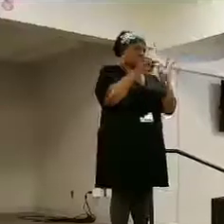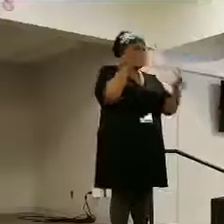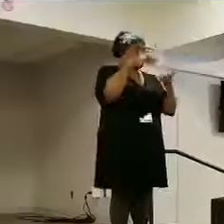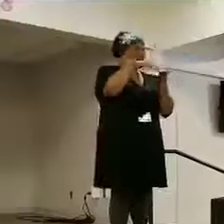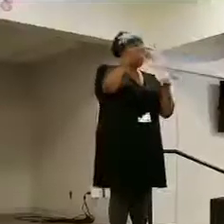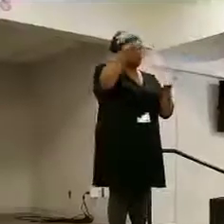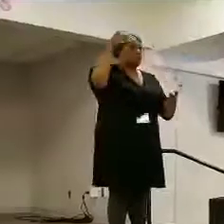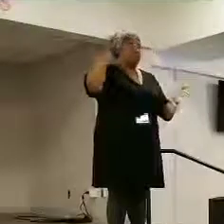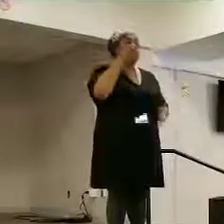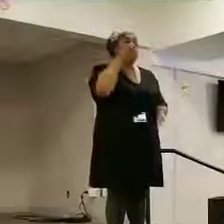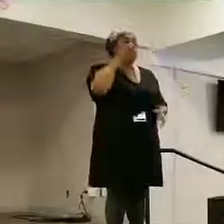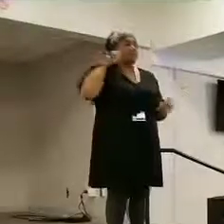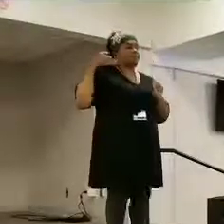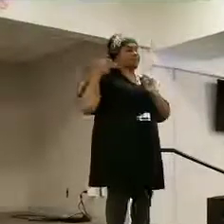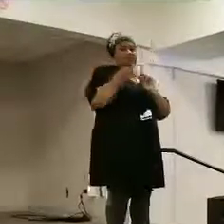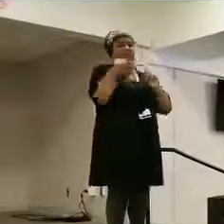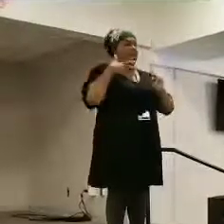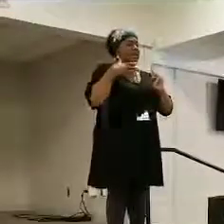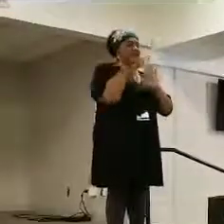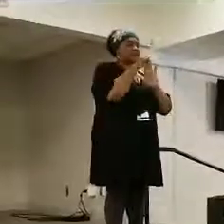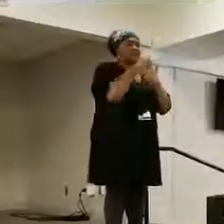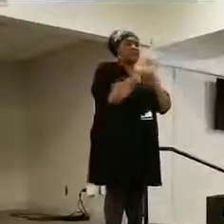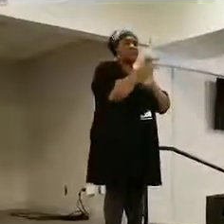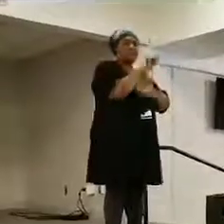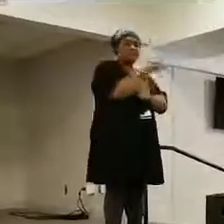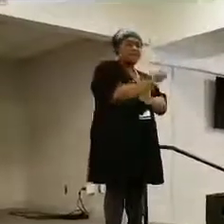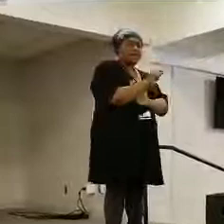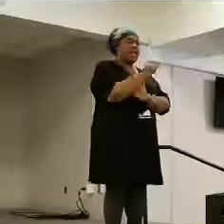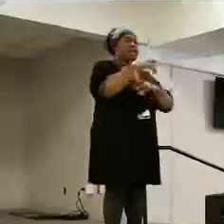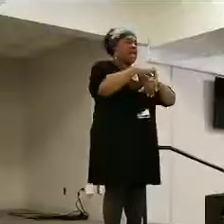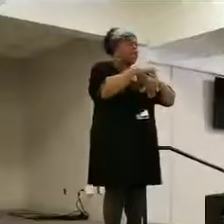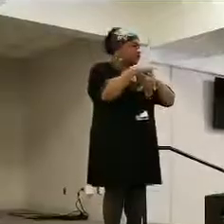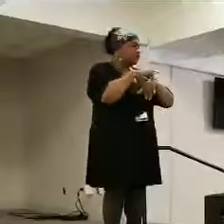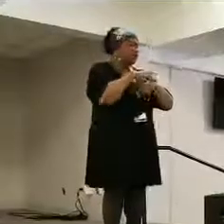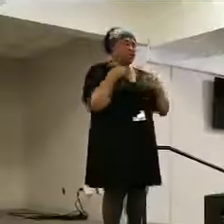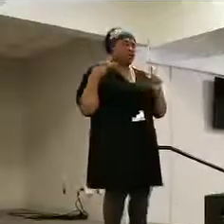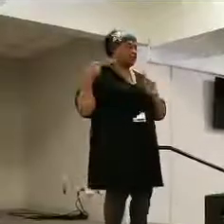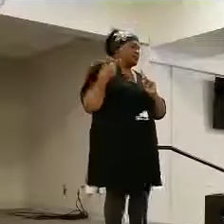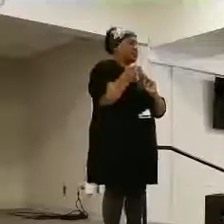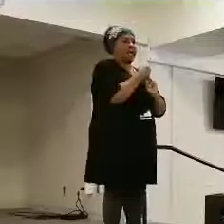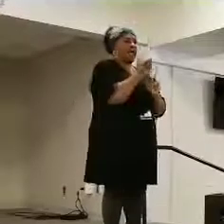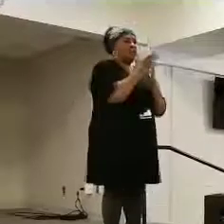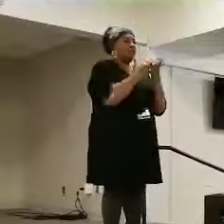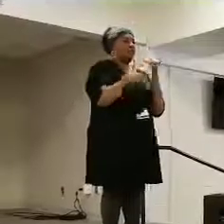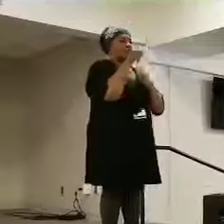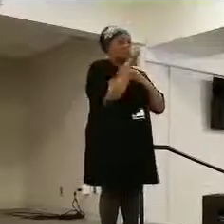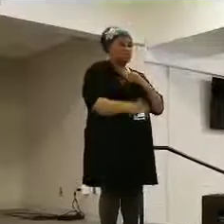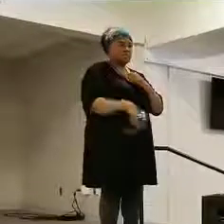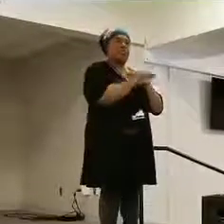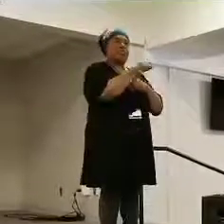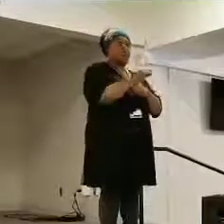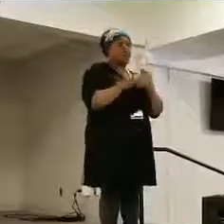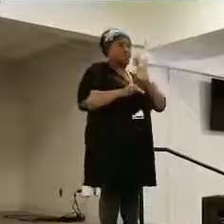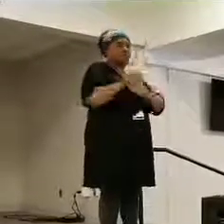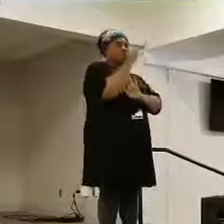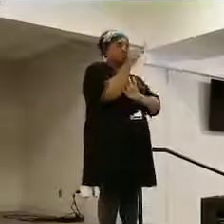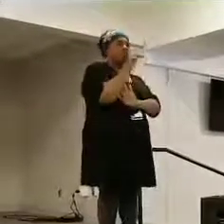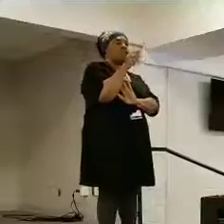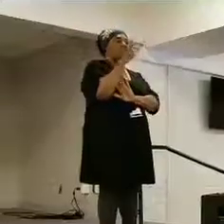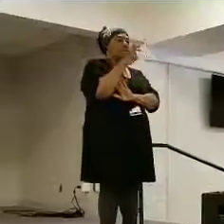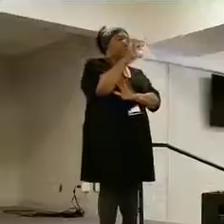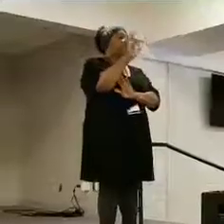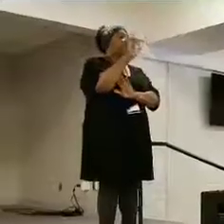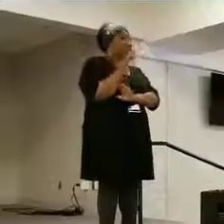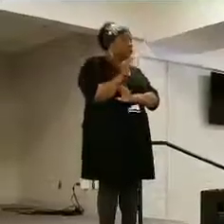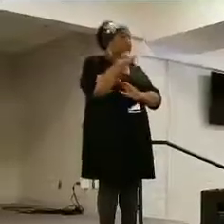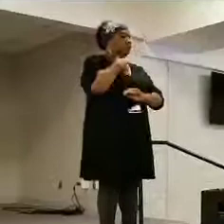tornadoes that have recently impacted our state, and the few earthquakes that have impacted parts of southern Alabama and northwest Florida,